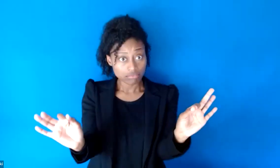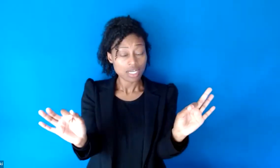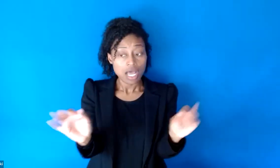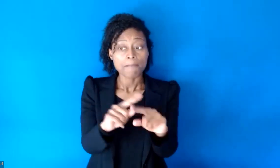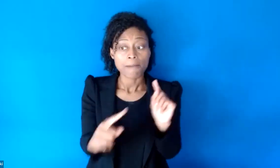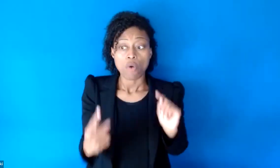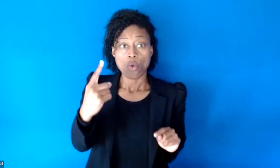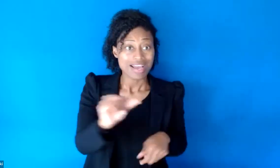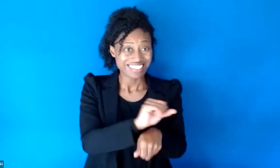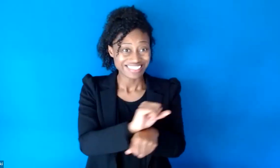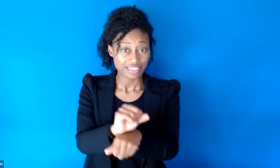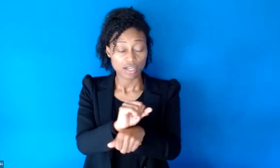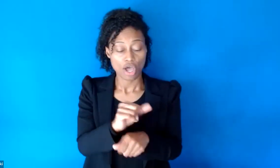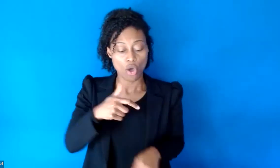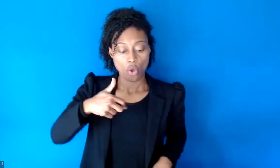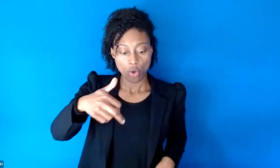slave